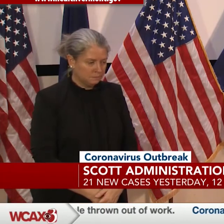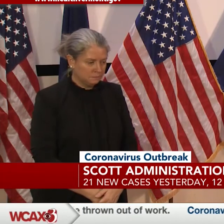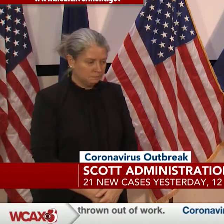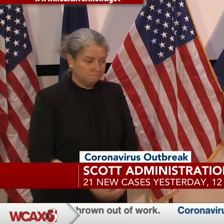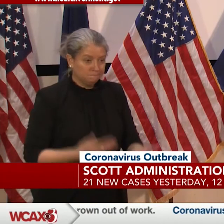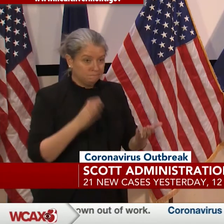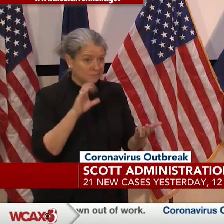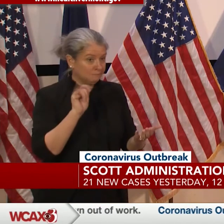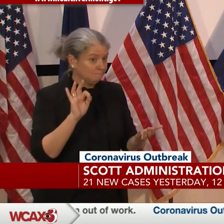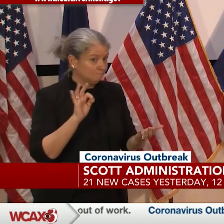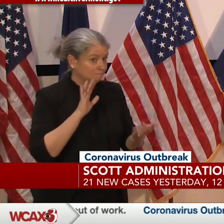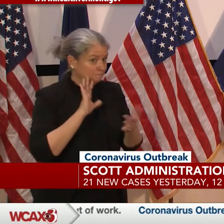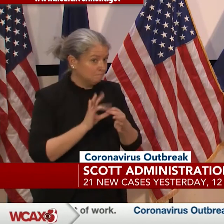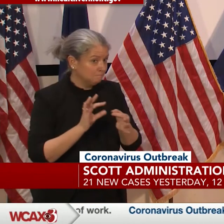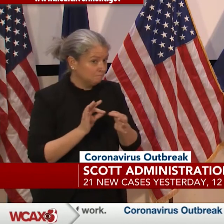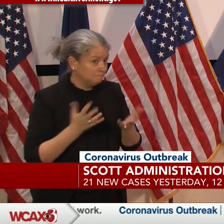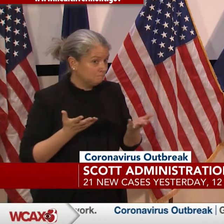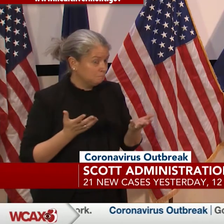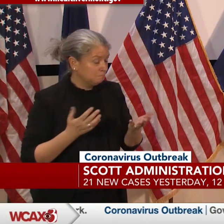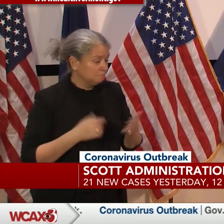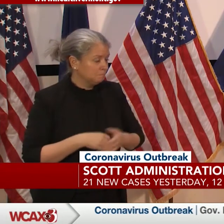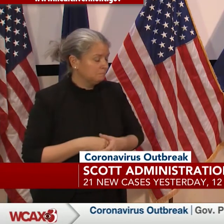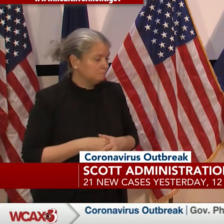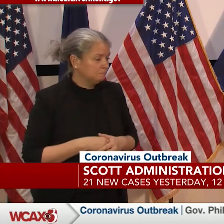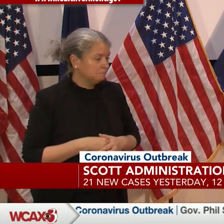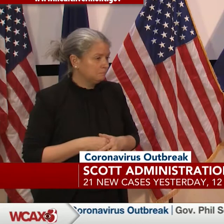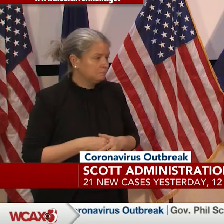Cliff, star six to unmute.